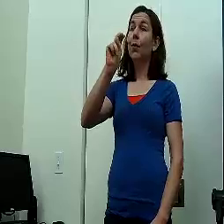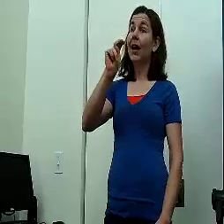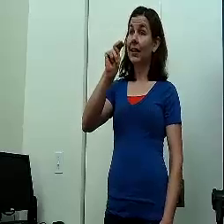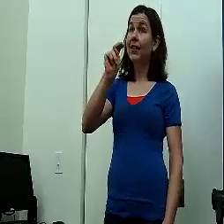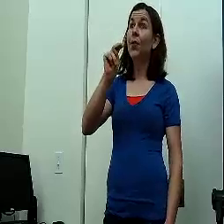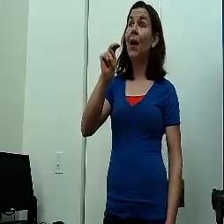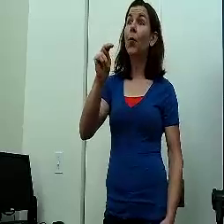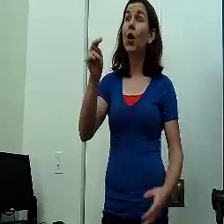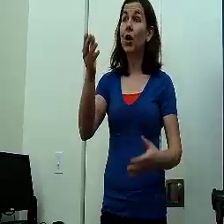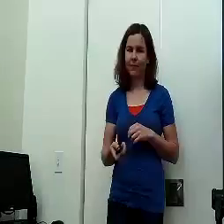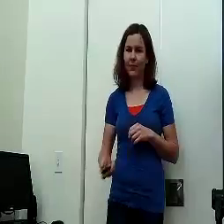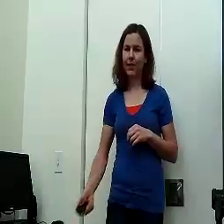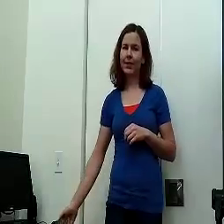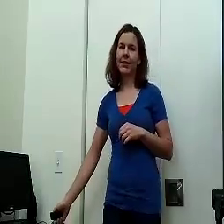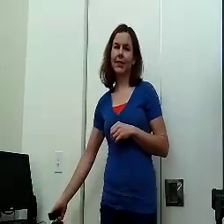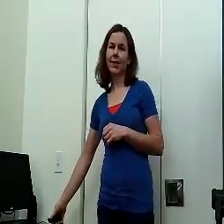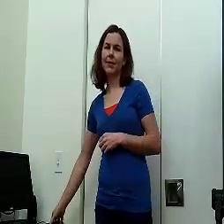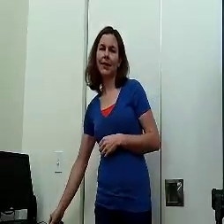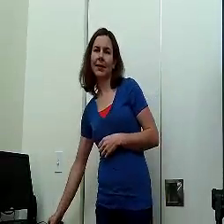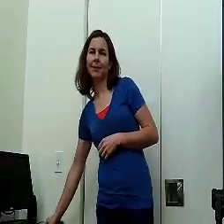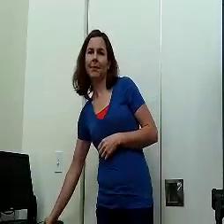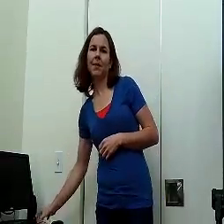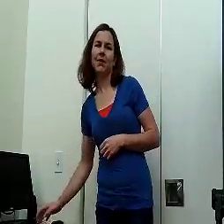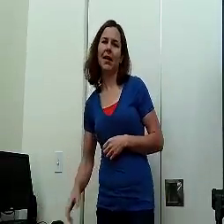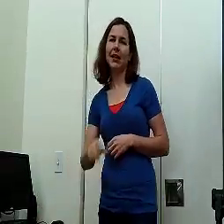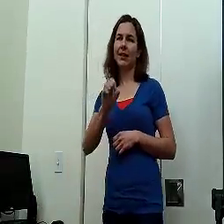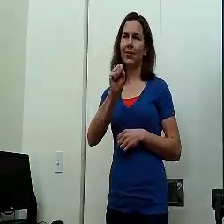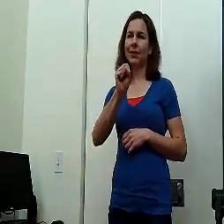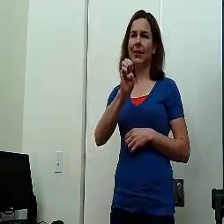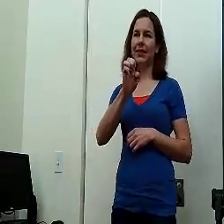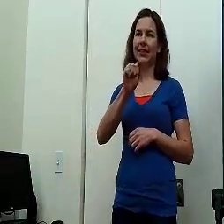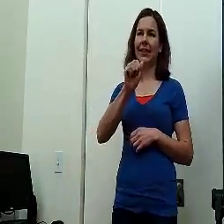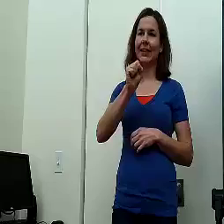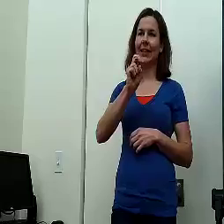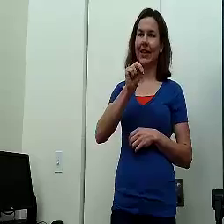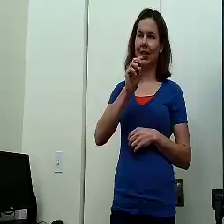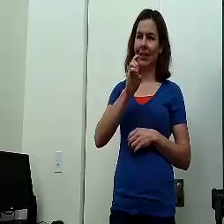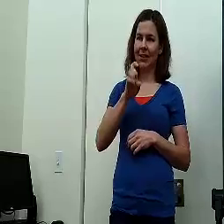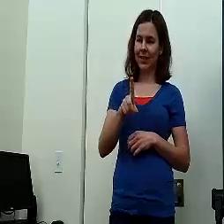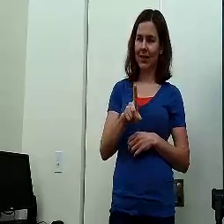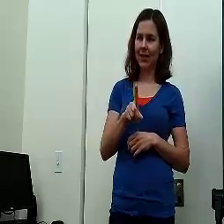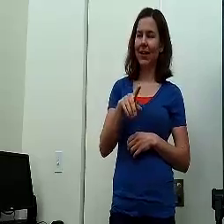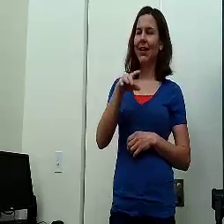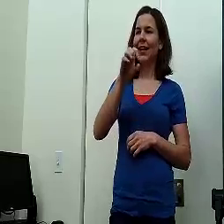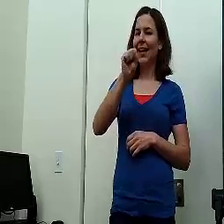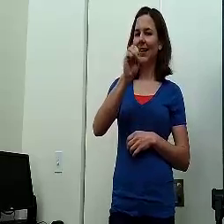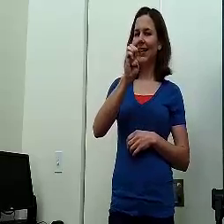Right. So that works. Okay. So seasoned.